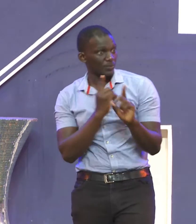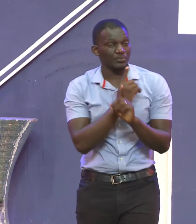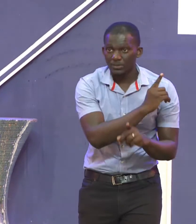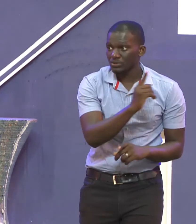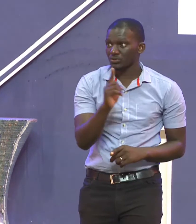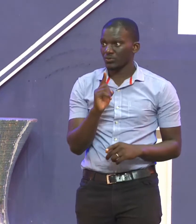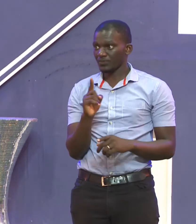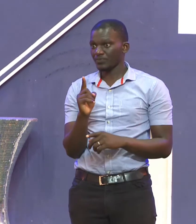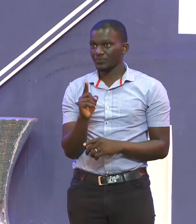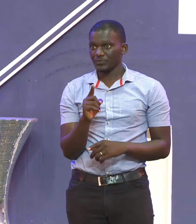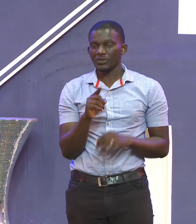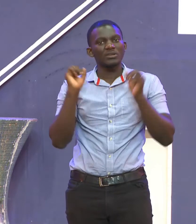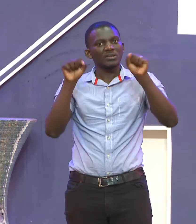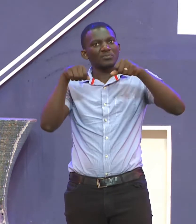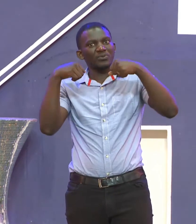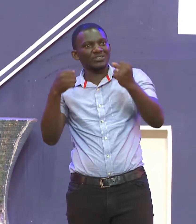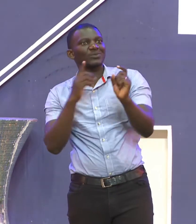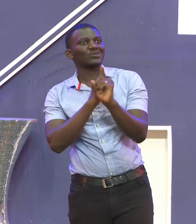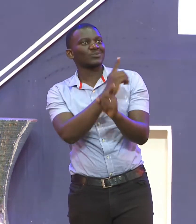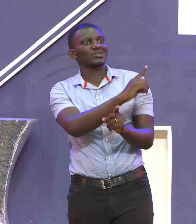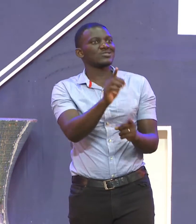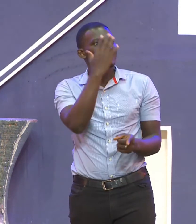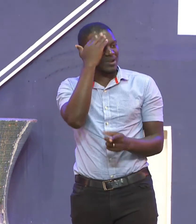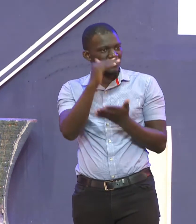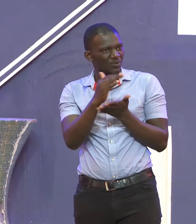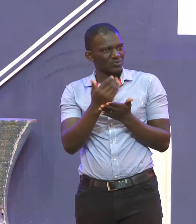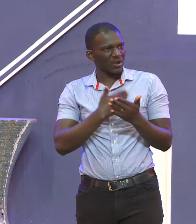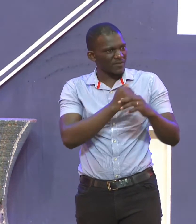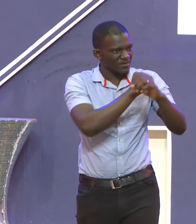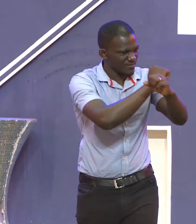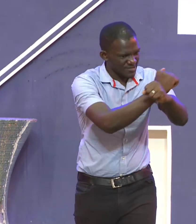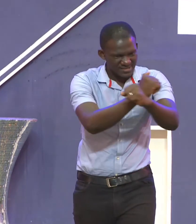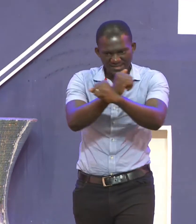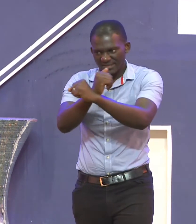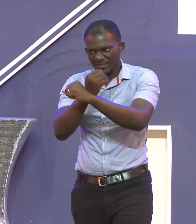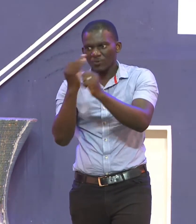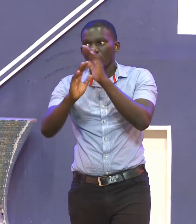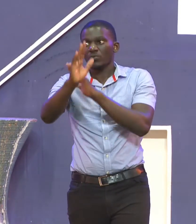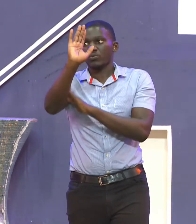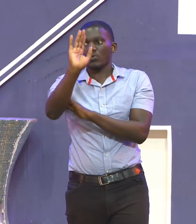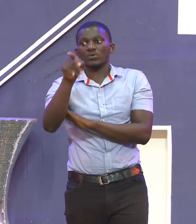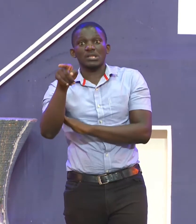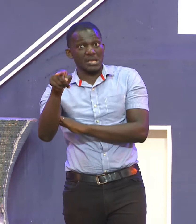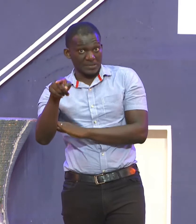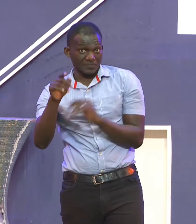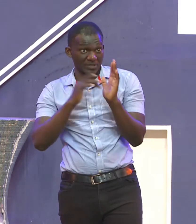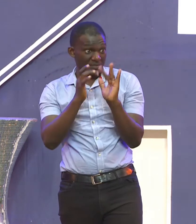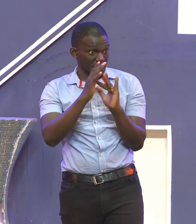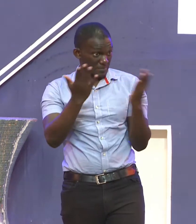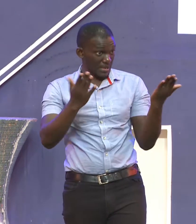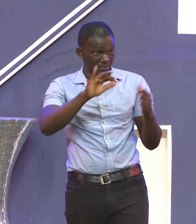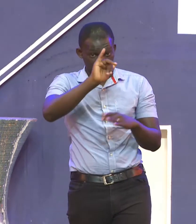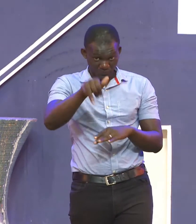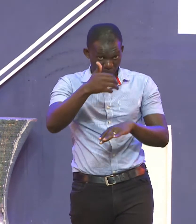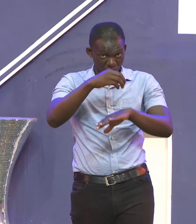have befallen us, ne katasola kutubeerako, that it cannot befall us. Kyenjogero jakisangayo mu kitabo kya Yobu. What I'm speaking